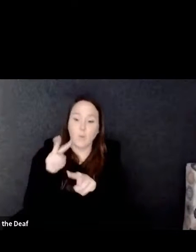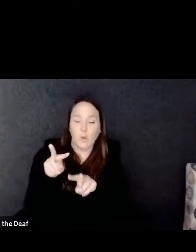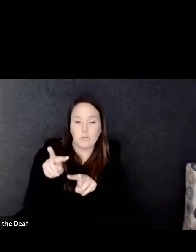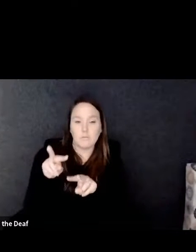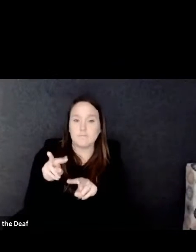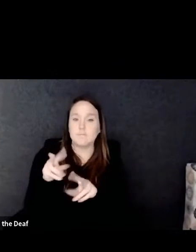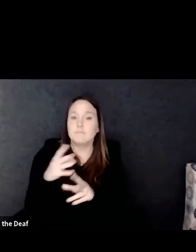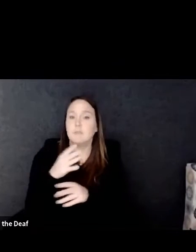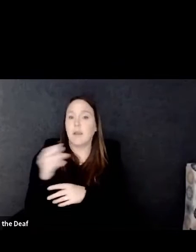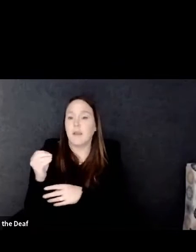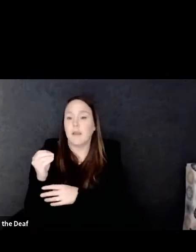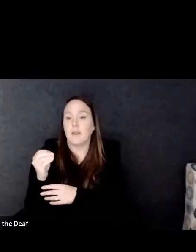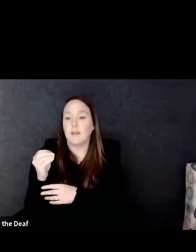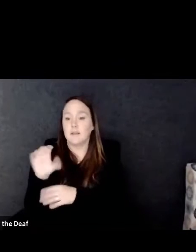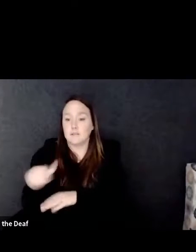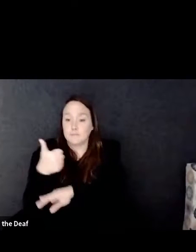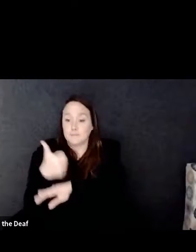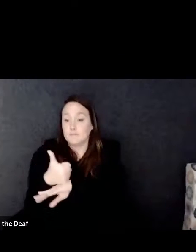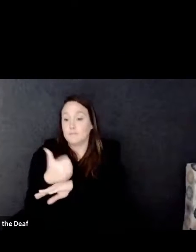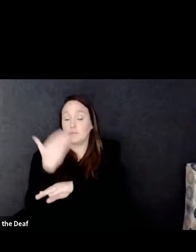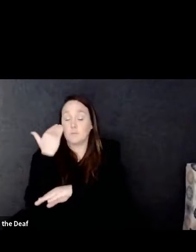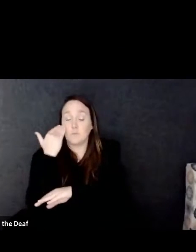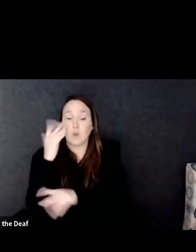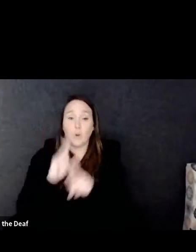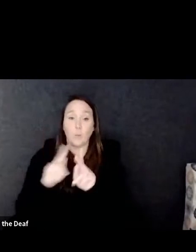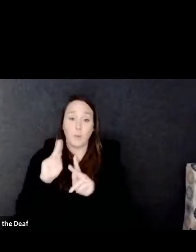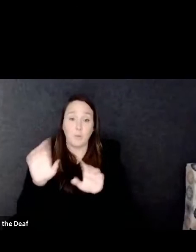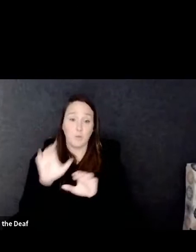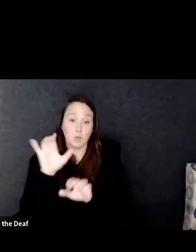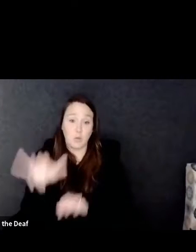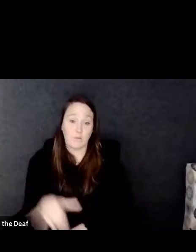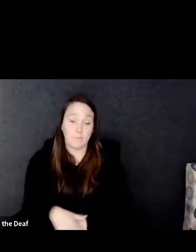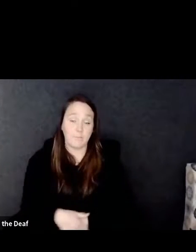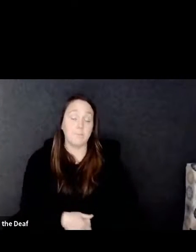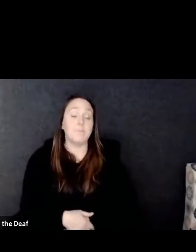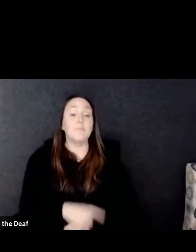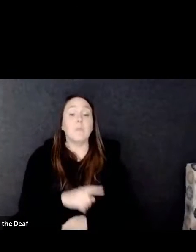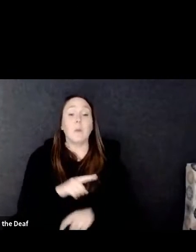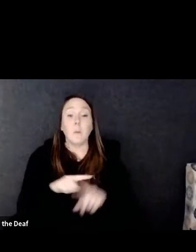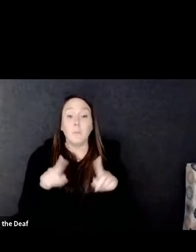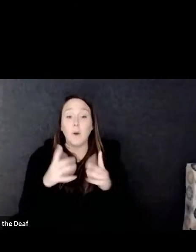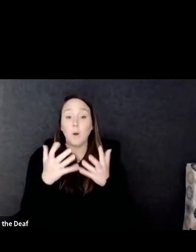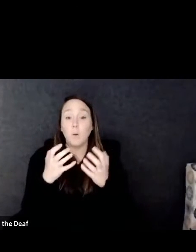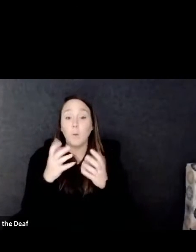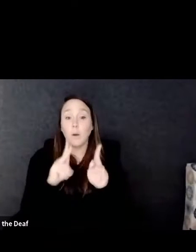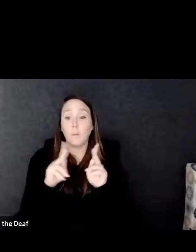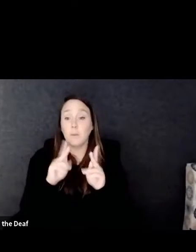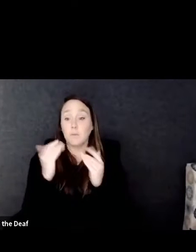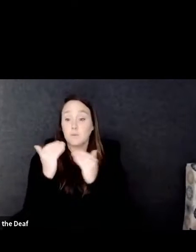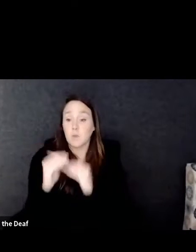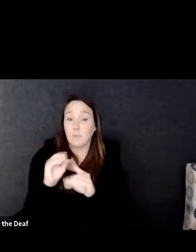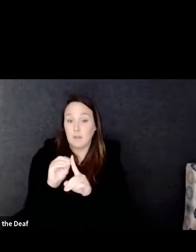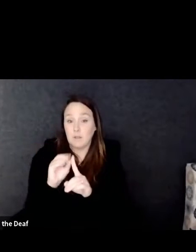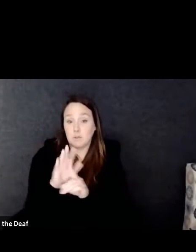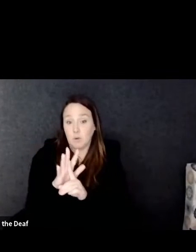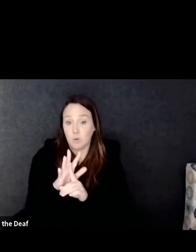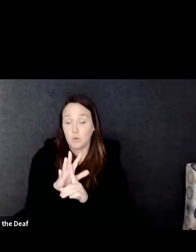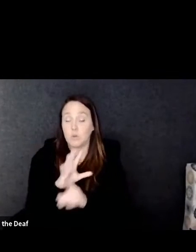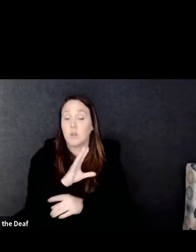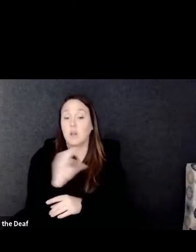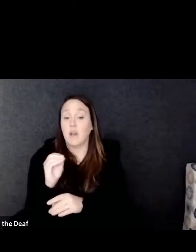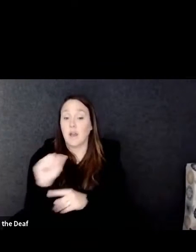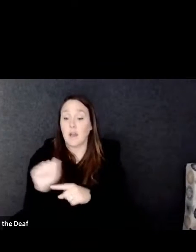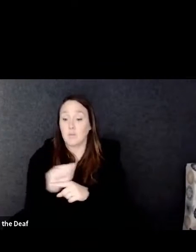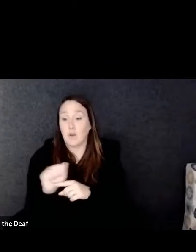monitor and implement, and knowing that people are actually doing it. But we do want people to limit their exposures and